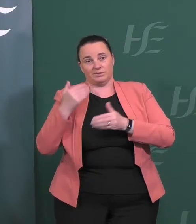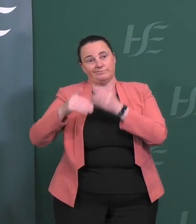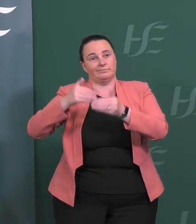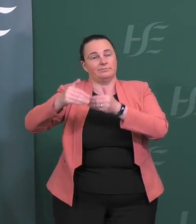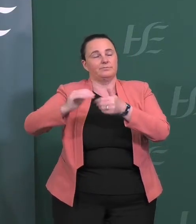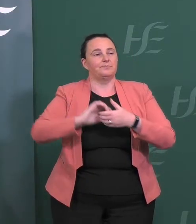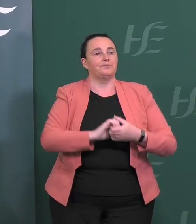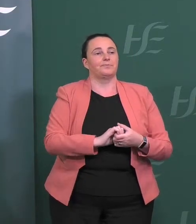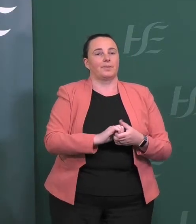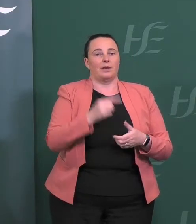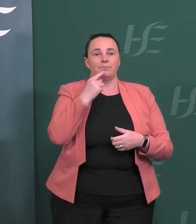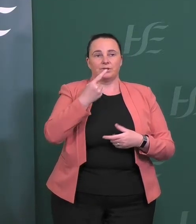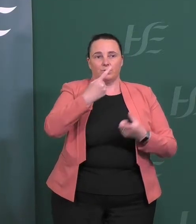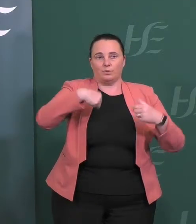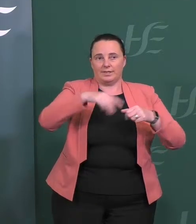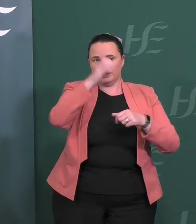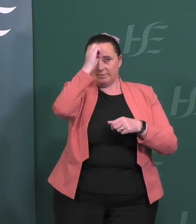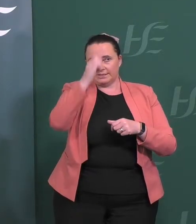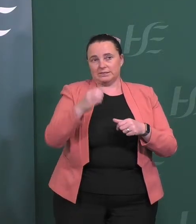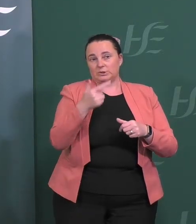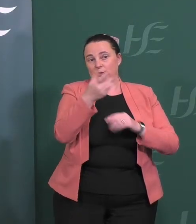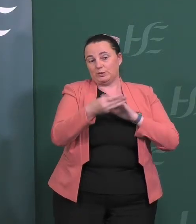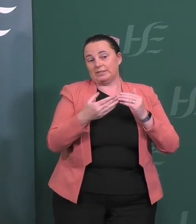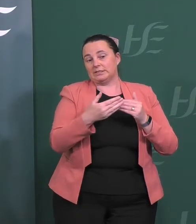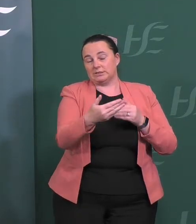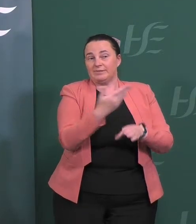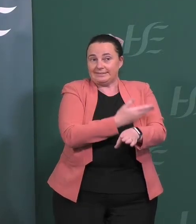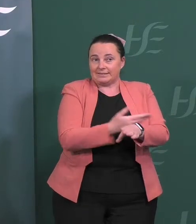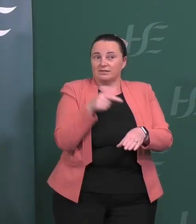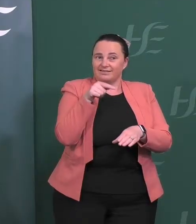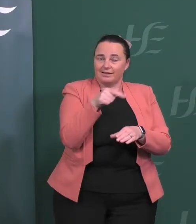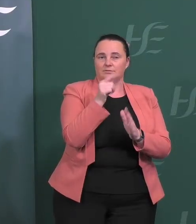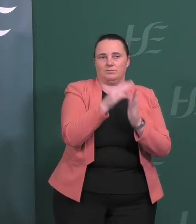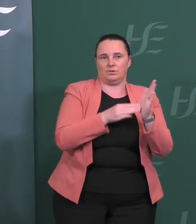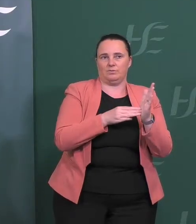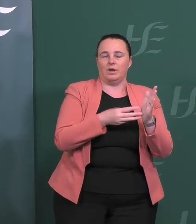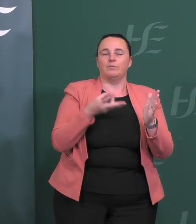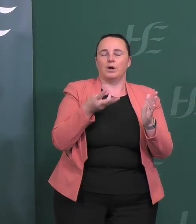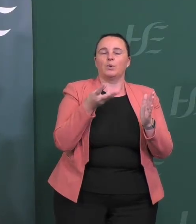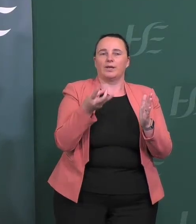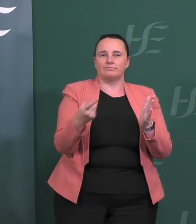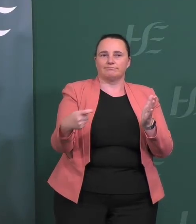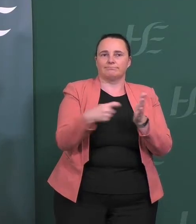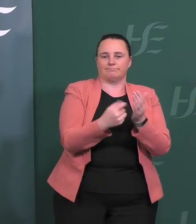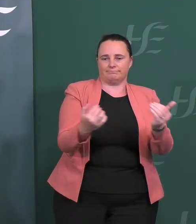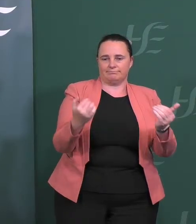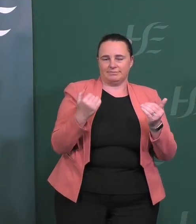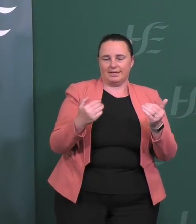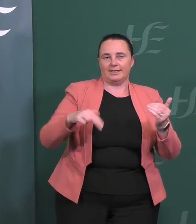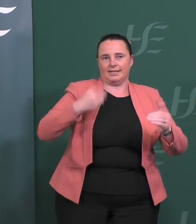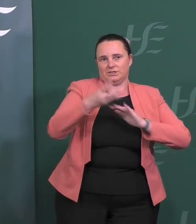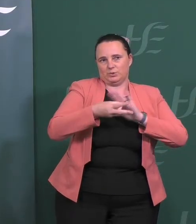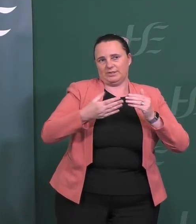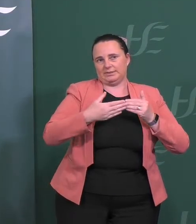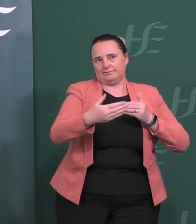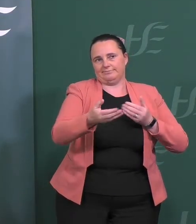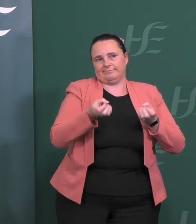We do expect over the next 2 weeks to be commencing that programme, but we will give some further details throughout next week.